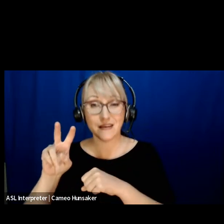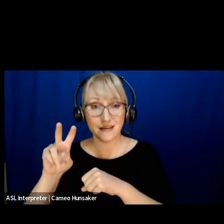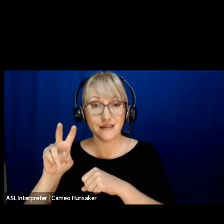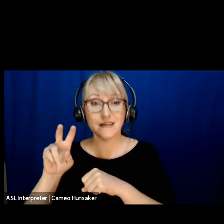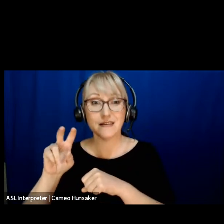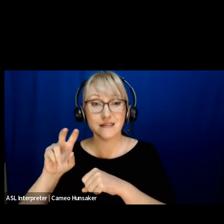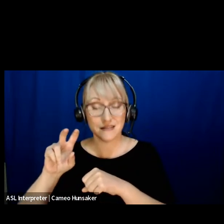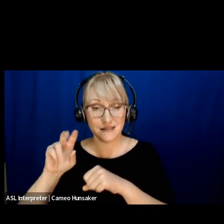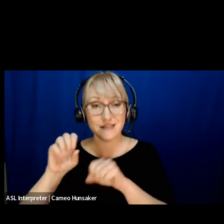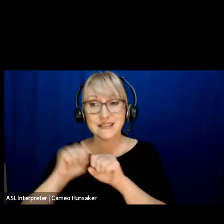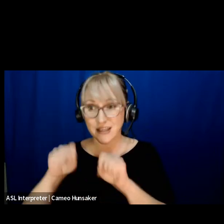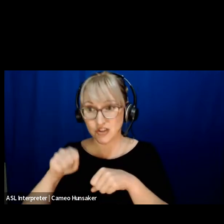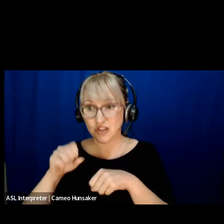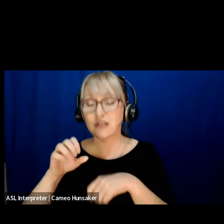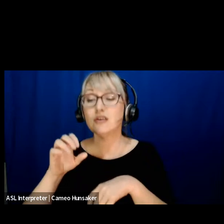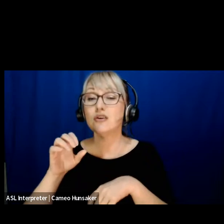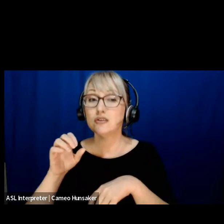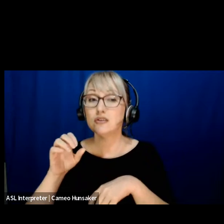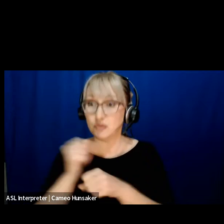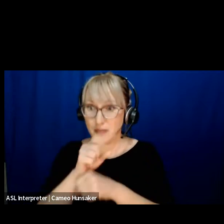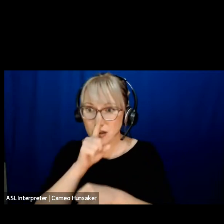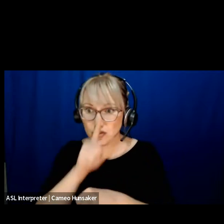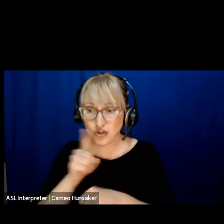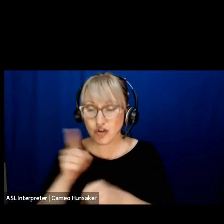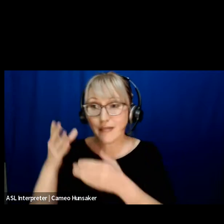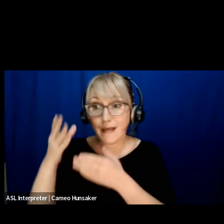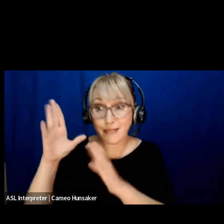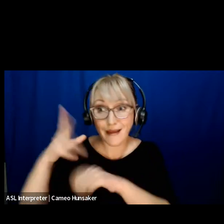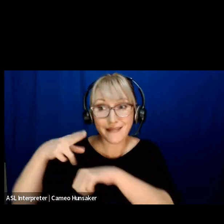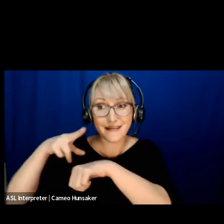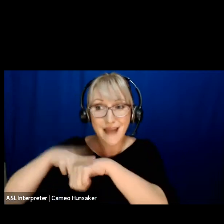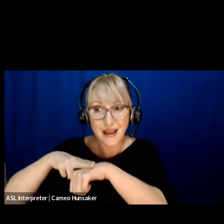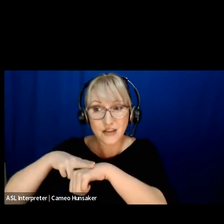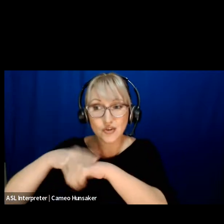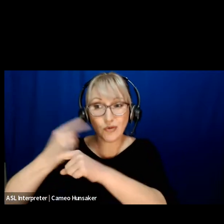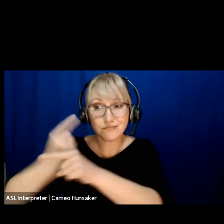that they let this national caption come through.